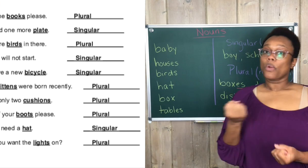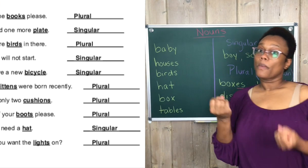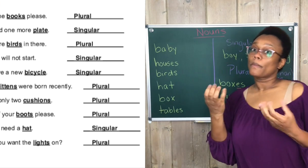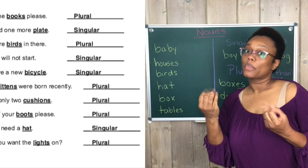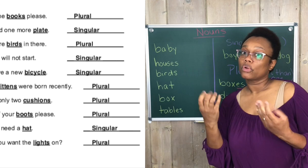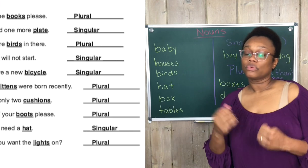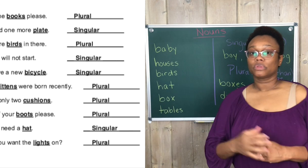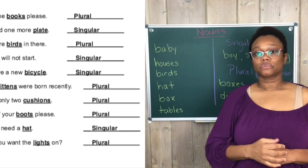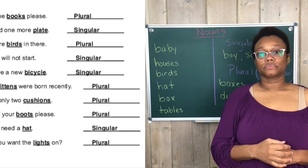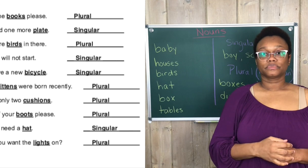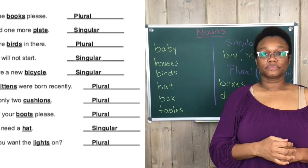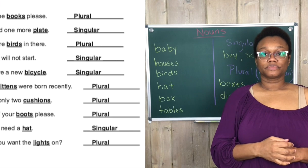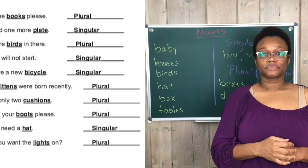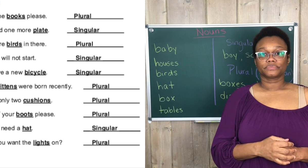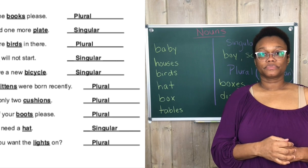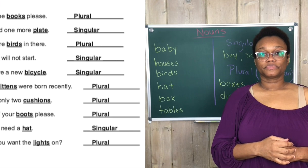C-A-R, is that singular or plural?